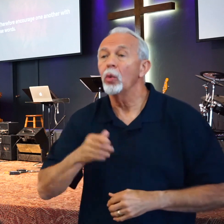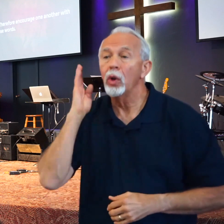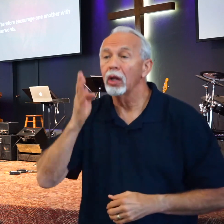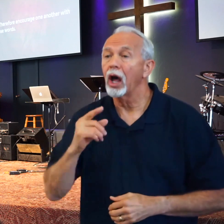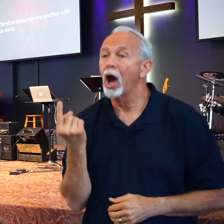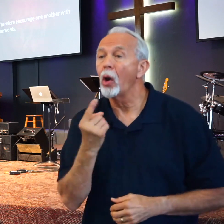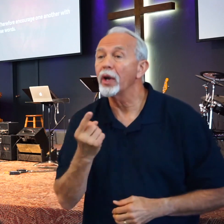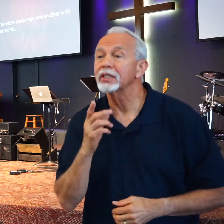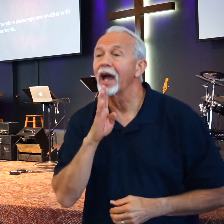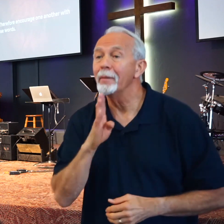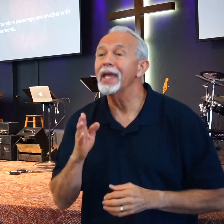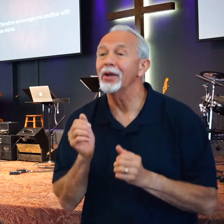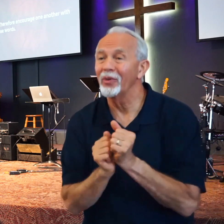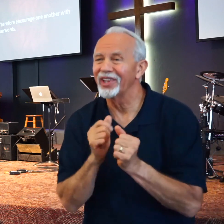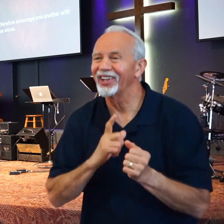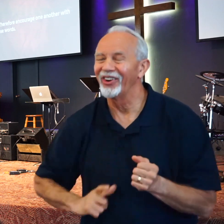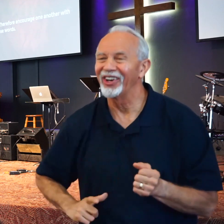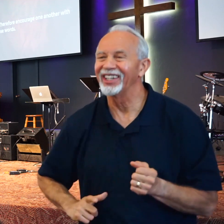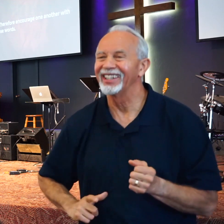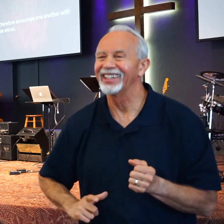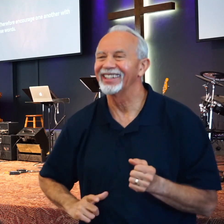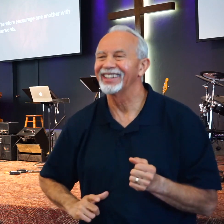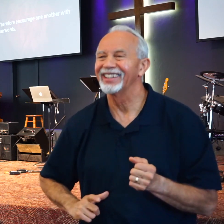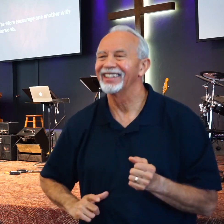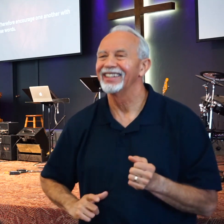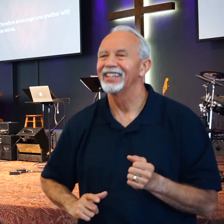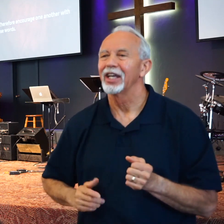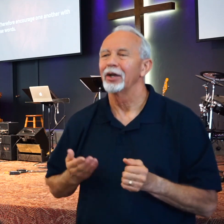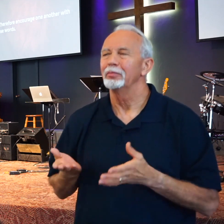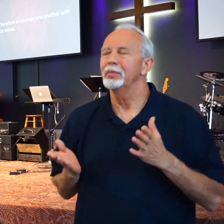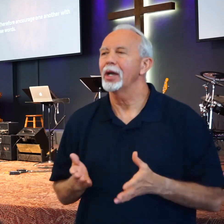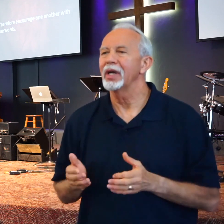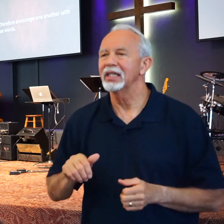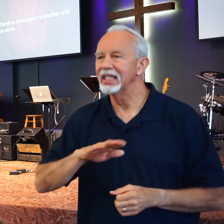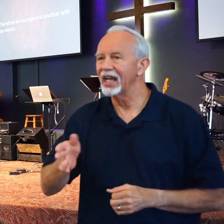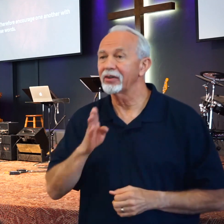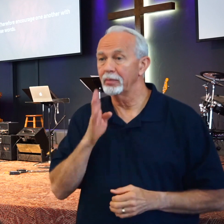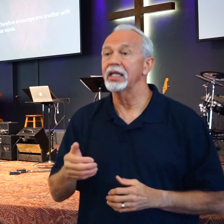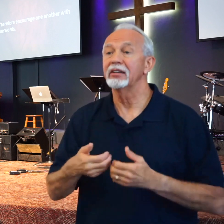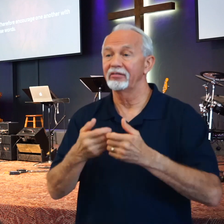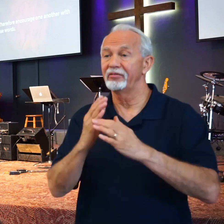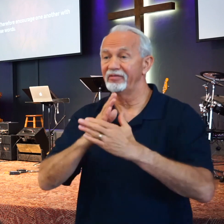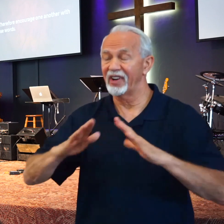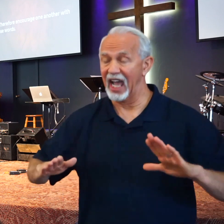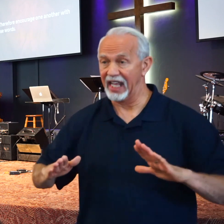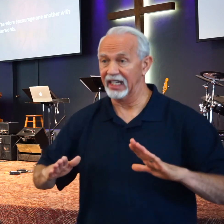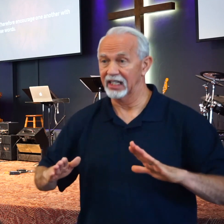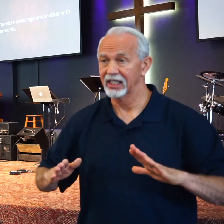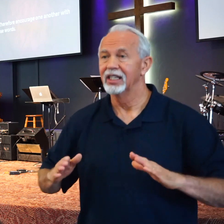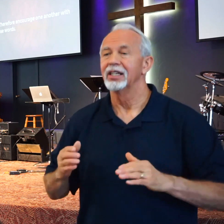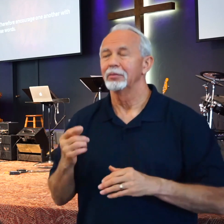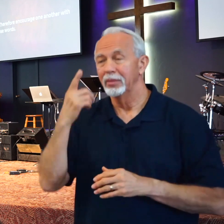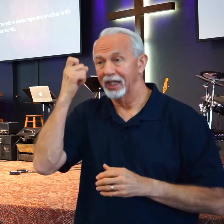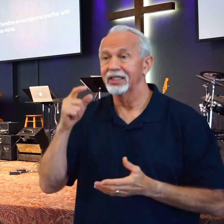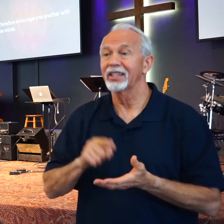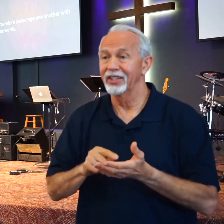be with the Lord. May we never be divided on these issues with such a promise made to